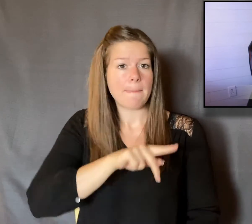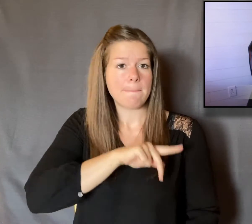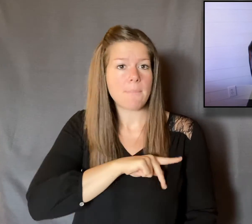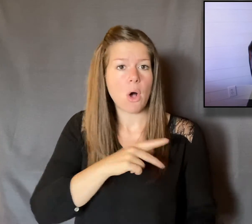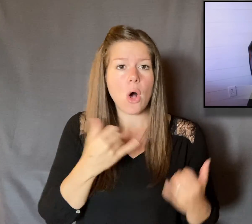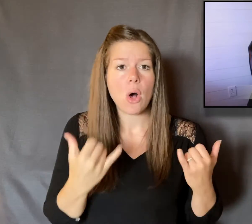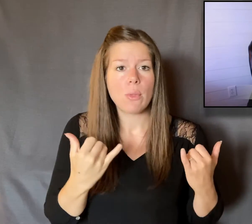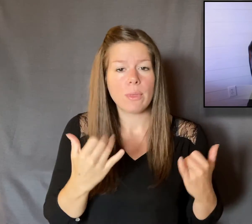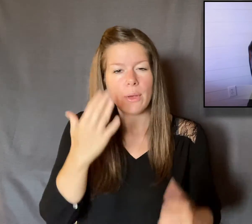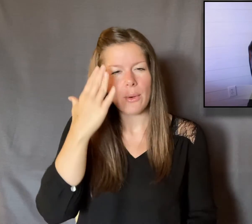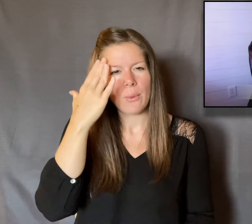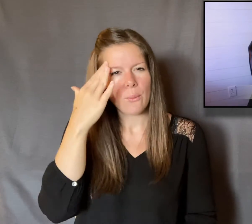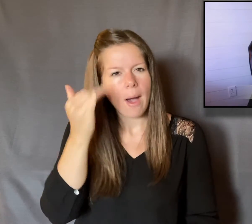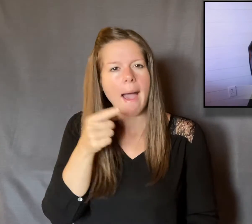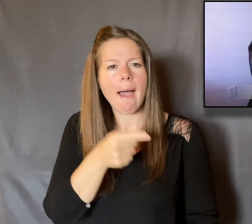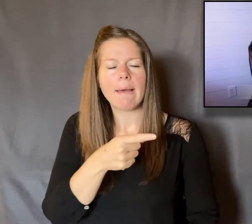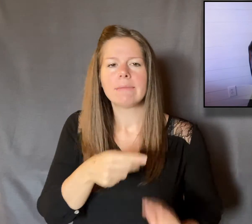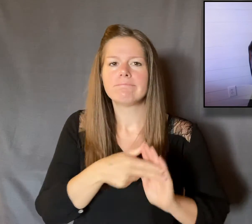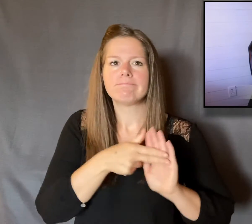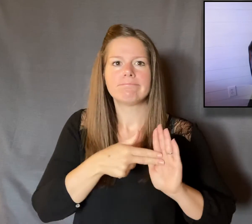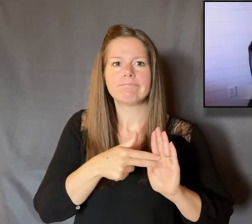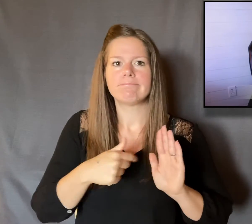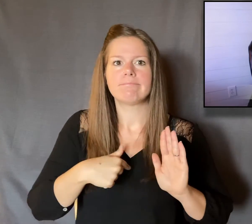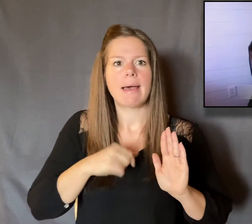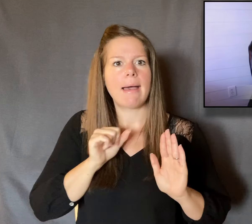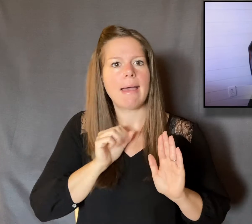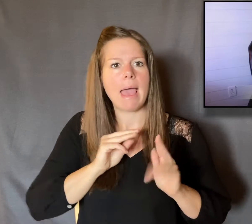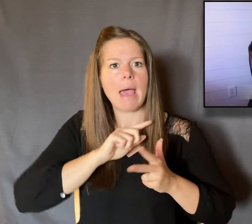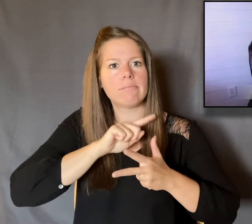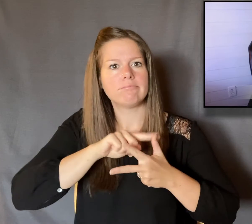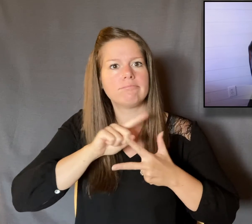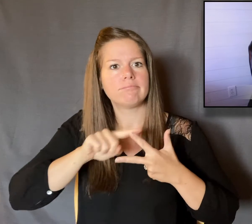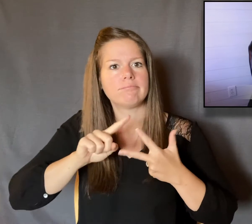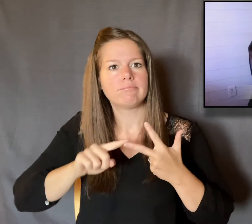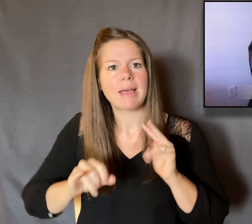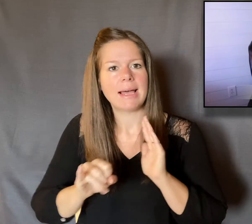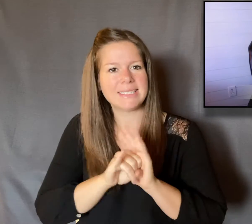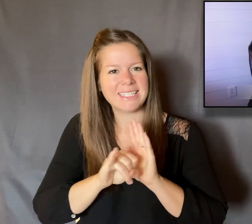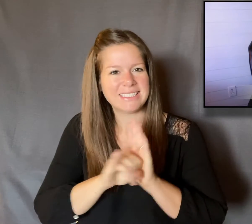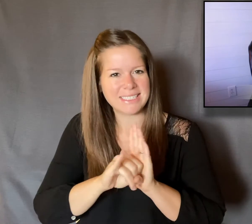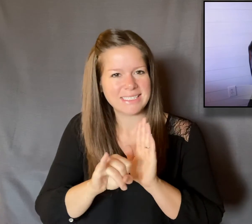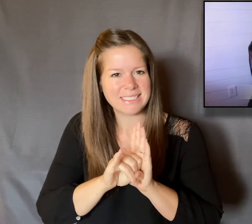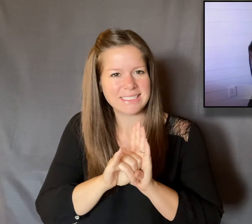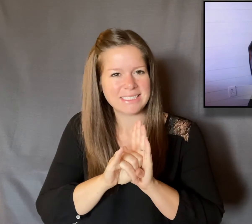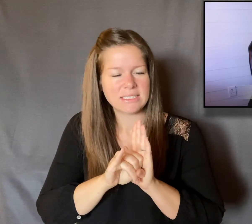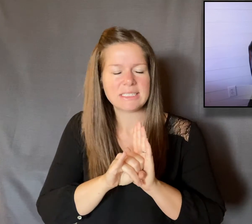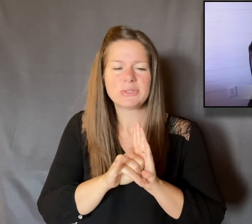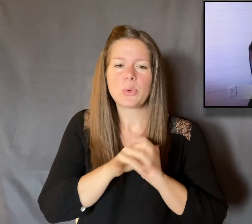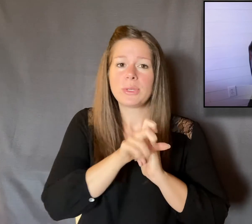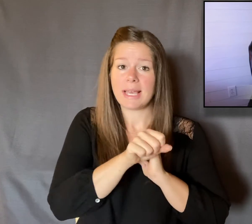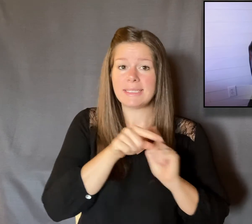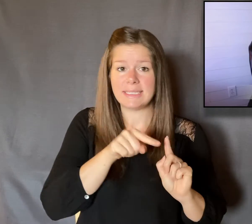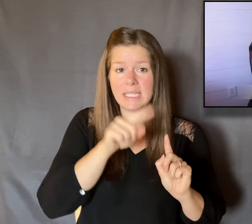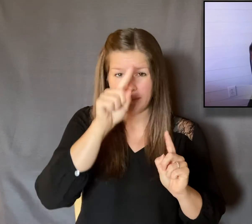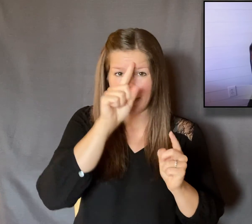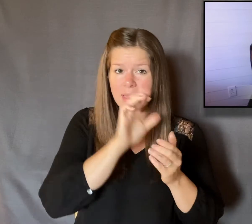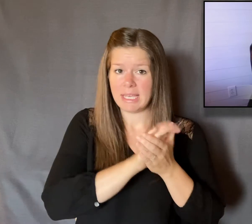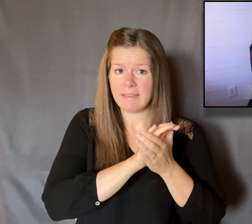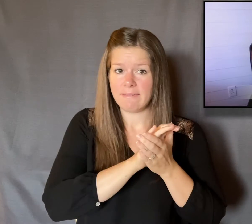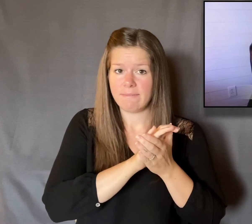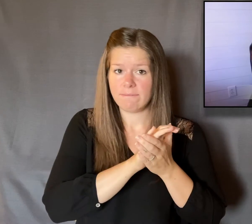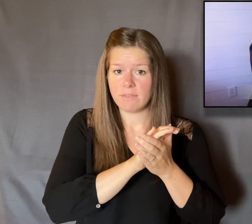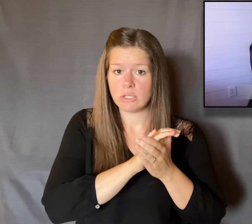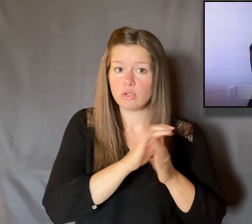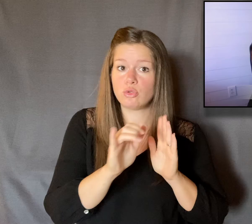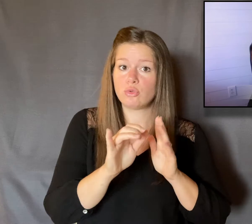somebody other than. Even though Paul held on to his Jewish lineage, he believed that he was a Jew, and he was.